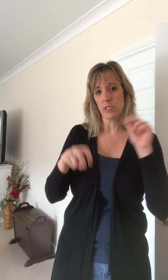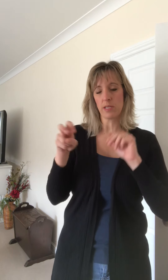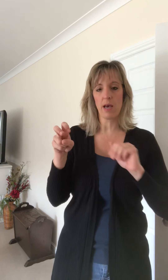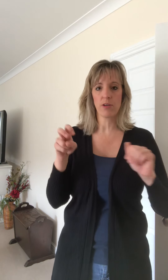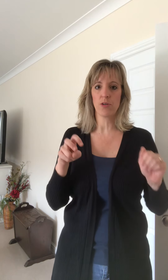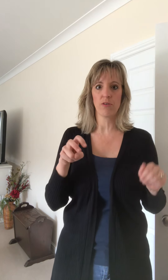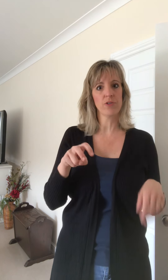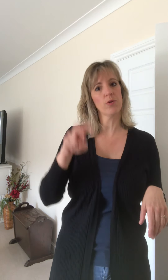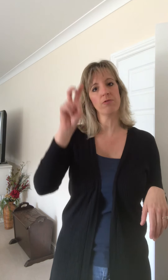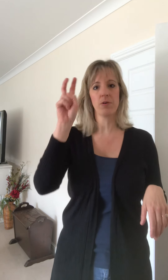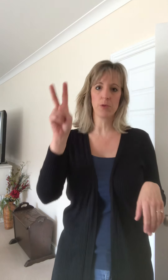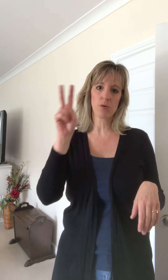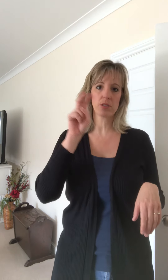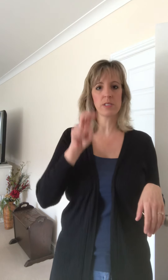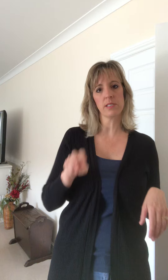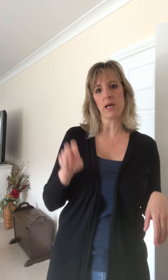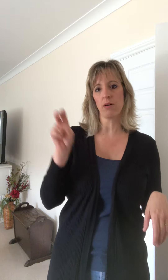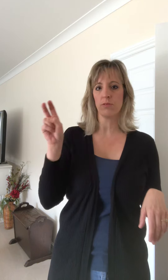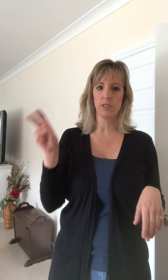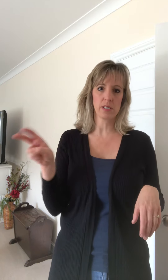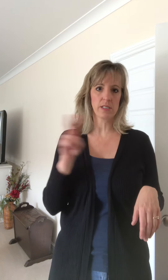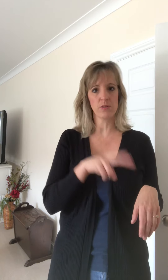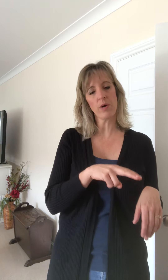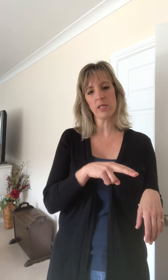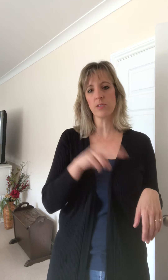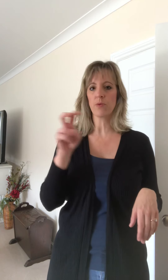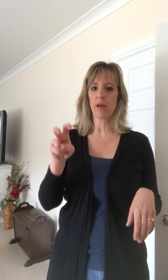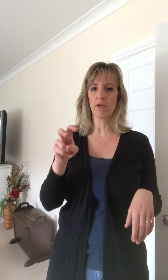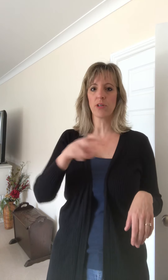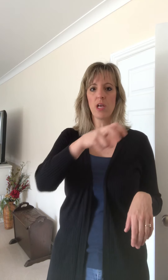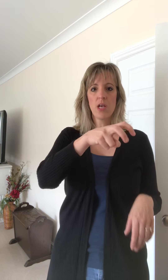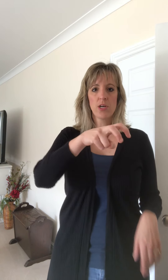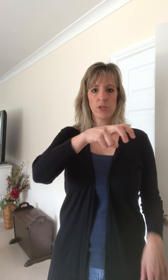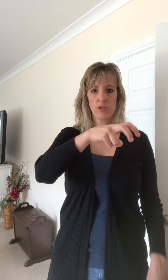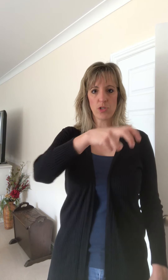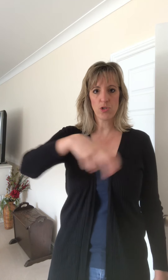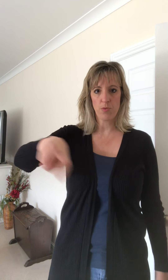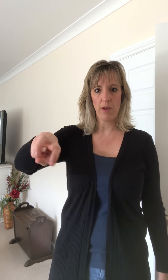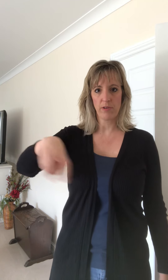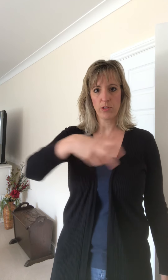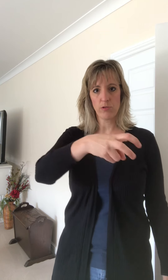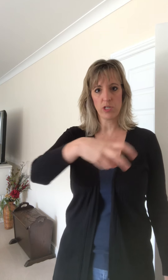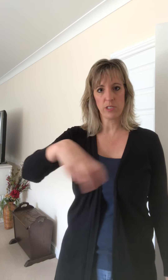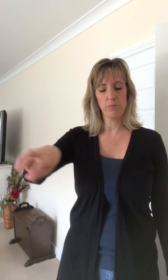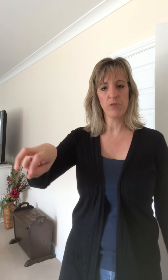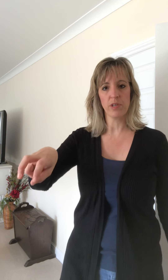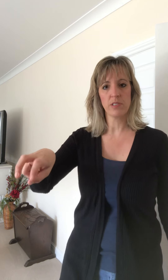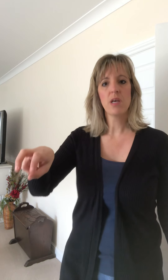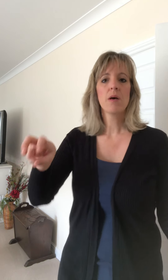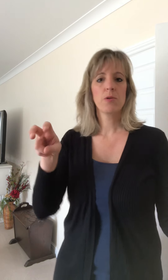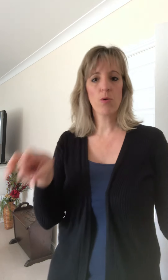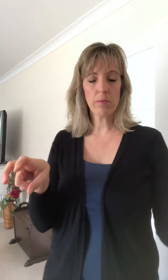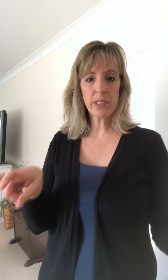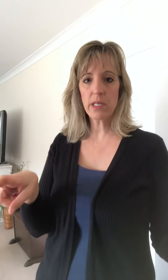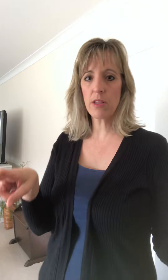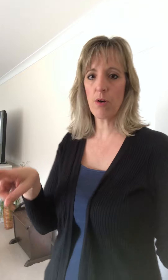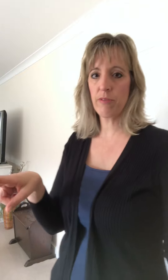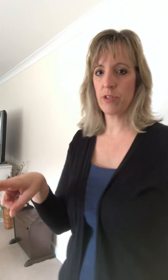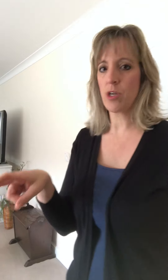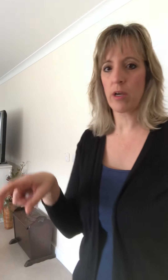to how, you know, if you're going from north to south to east to west or whatever, you just travel, you just move it. Normally though, if you're